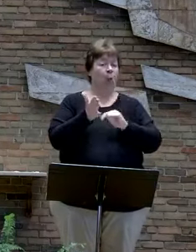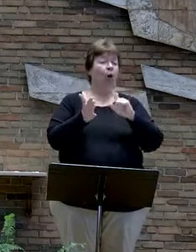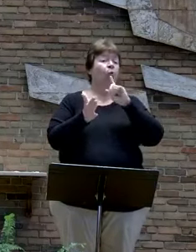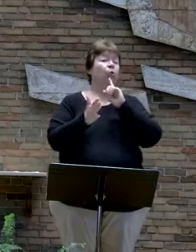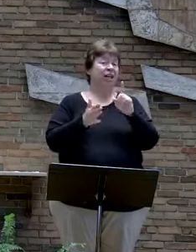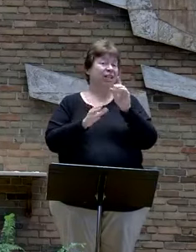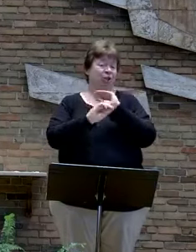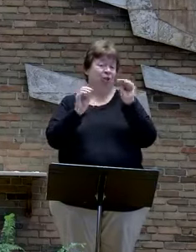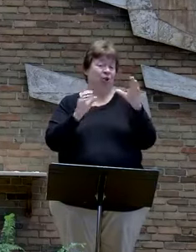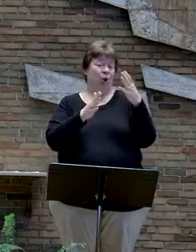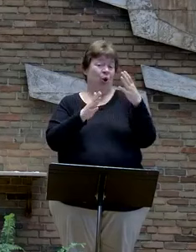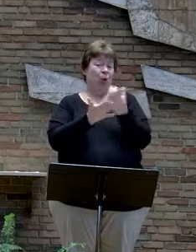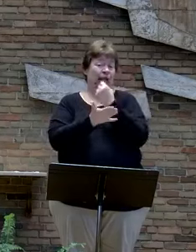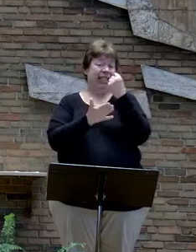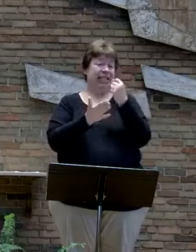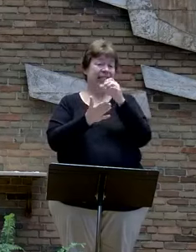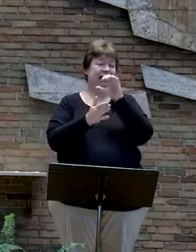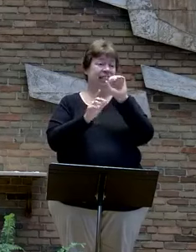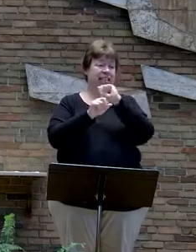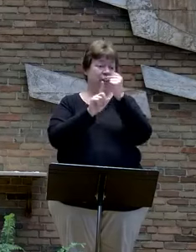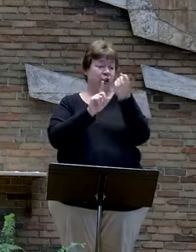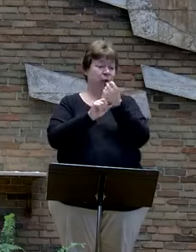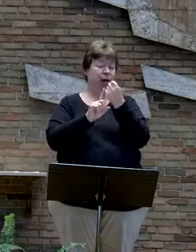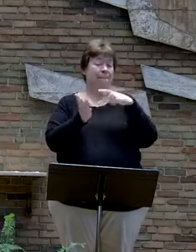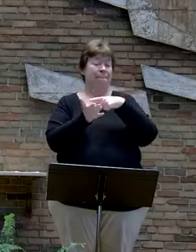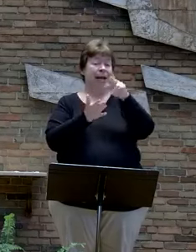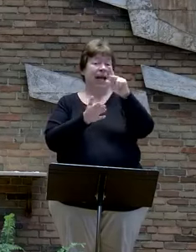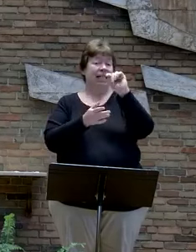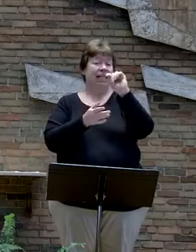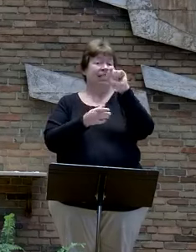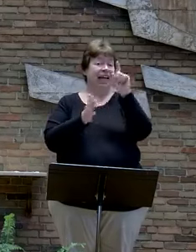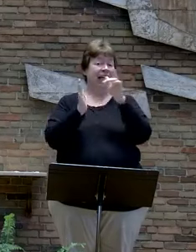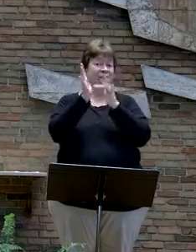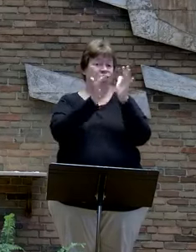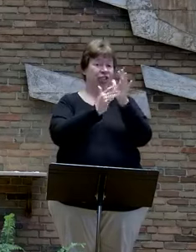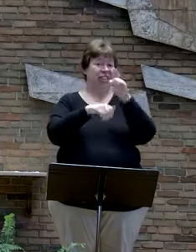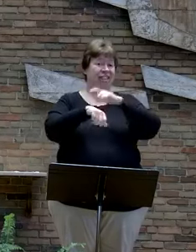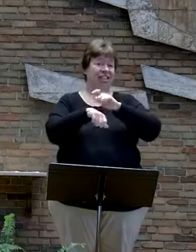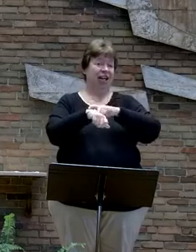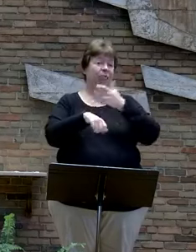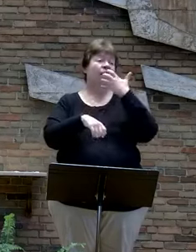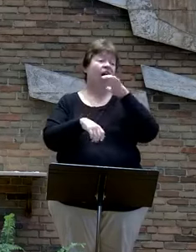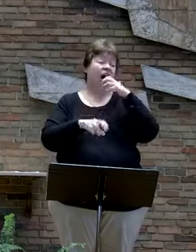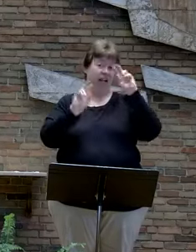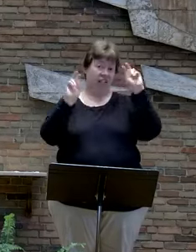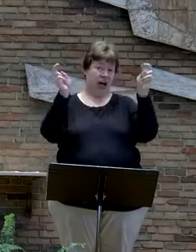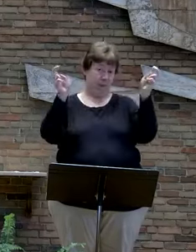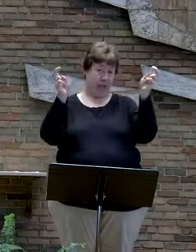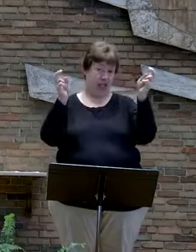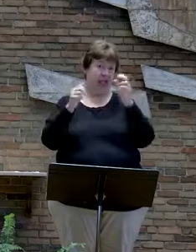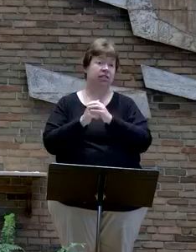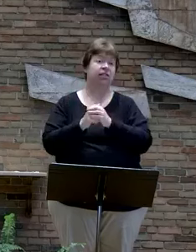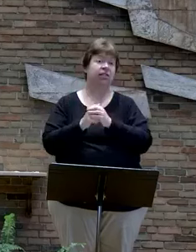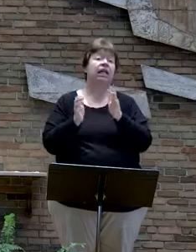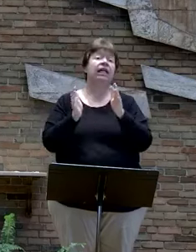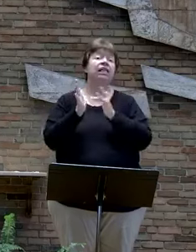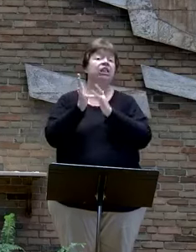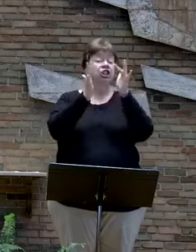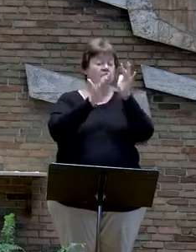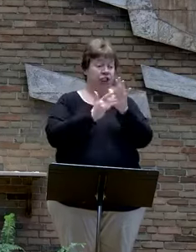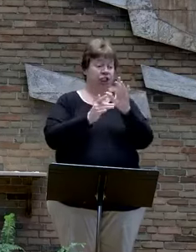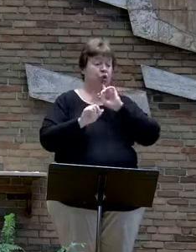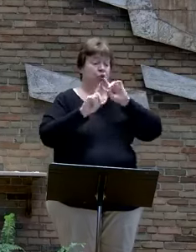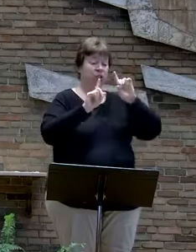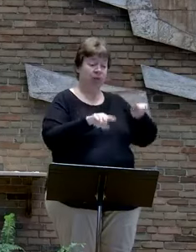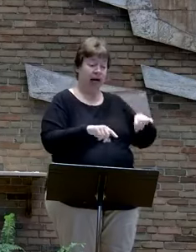situation. Paying the tax in Jesus' time was a hot topic. If Jesus would have responded that